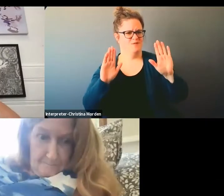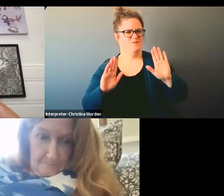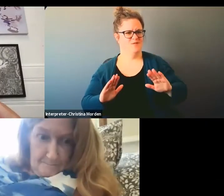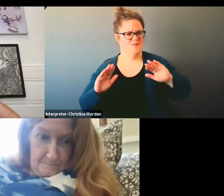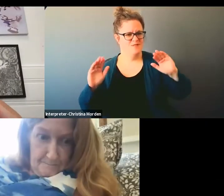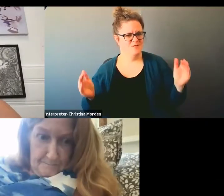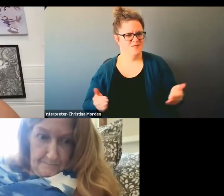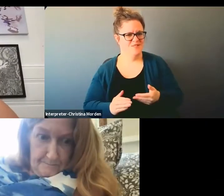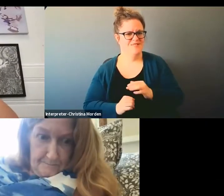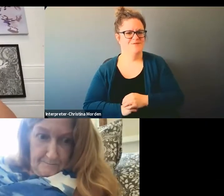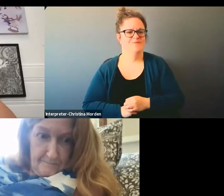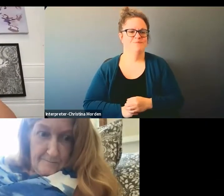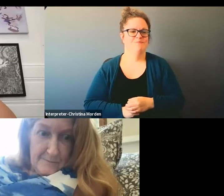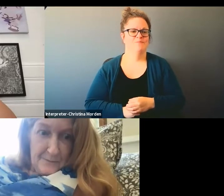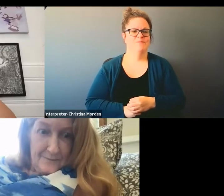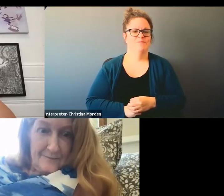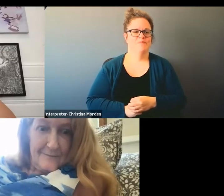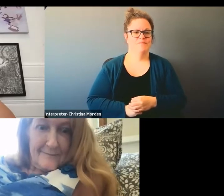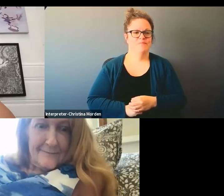introduction, Rachel.